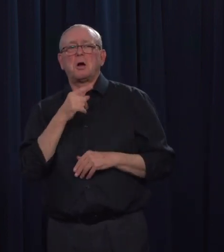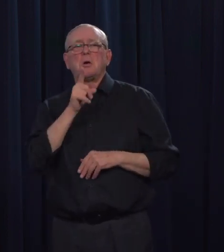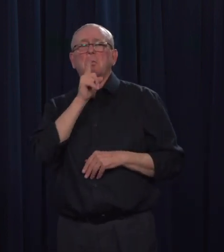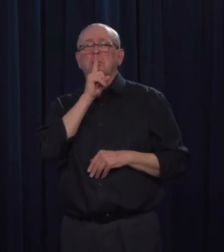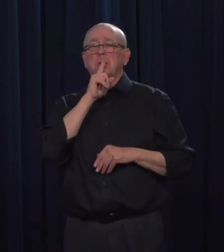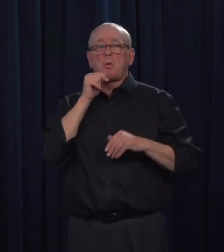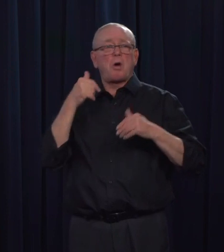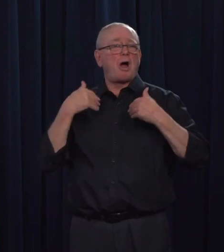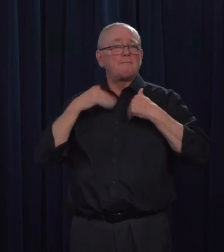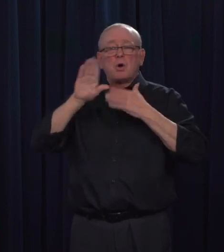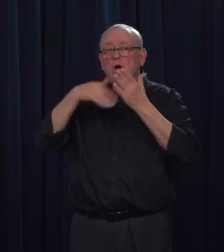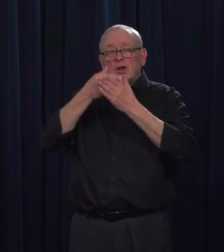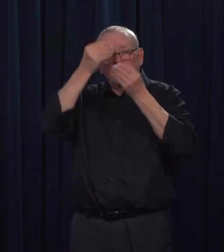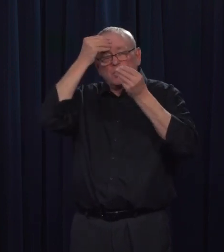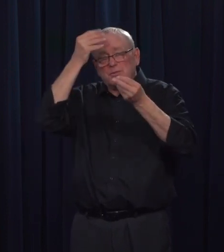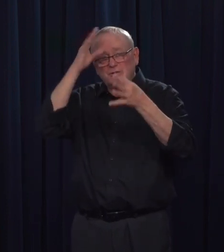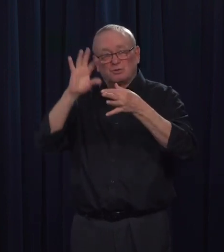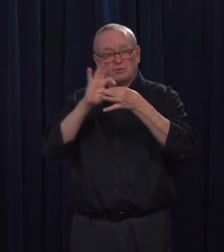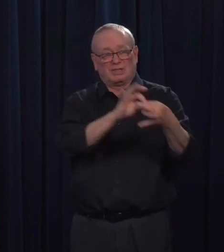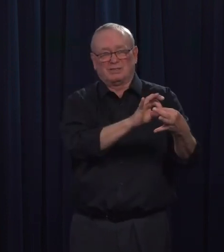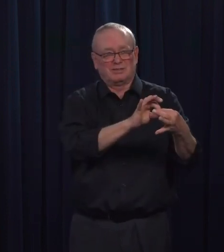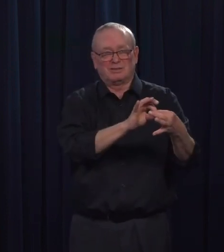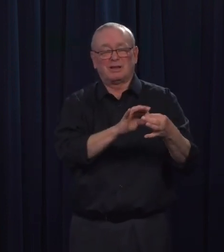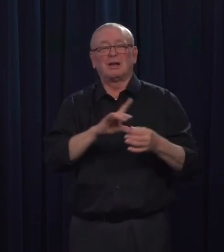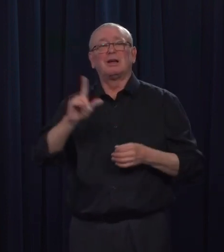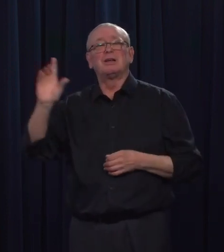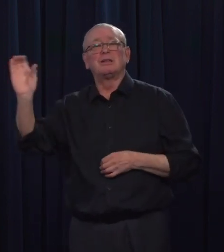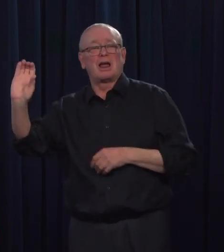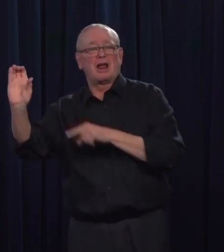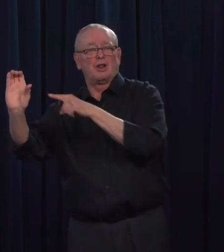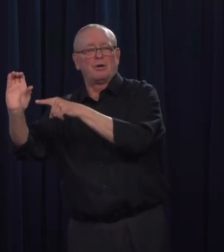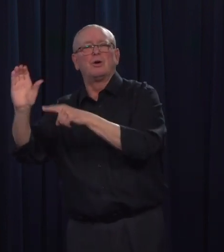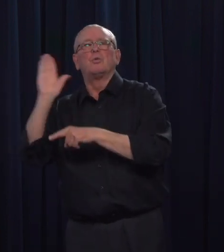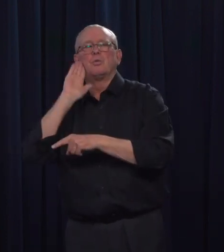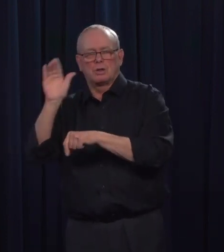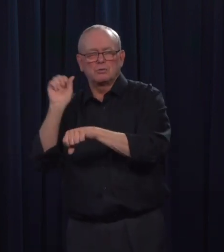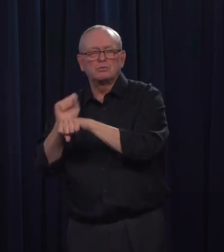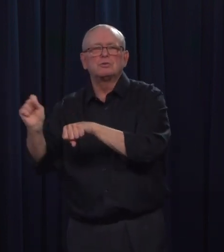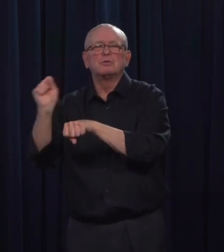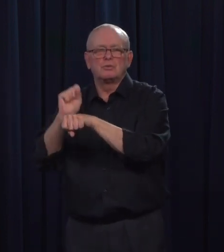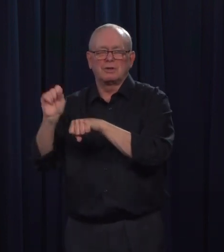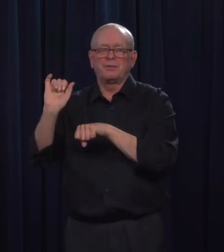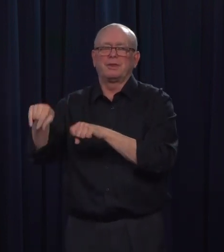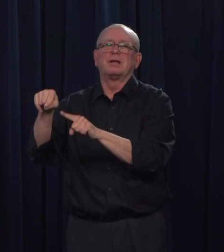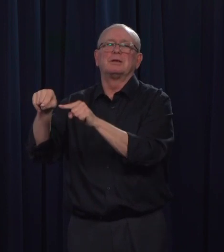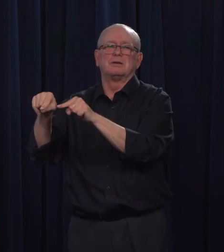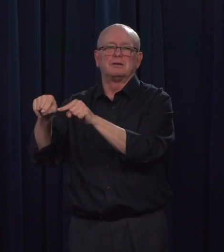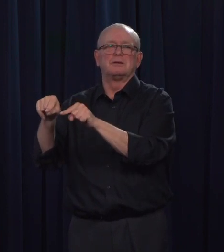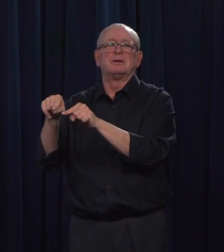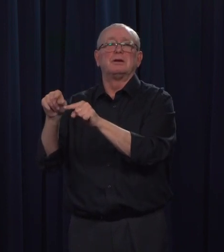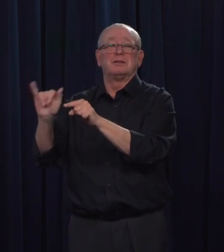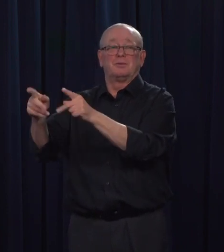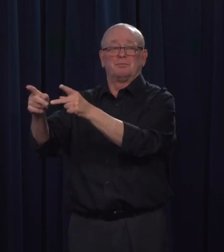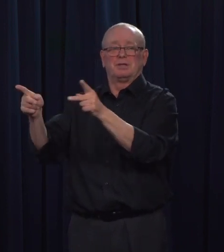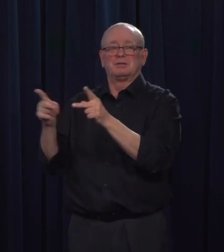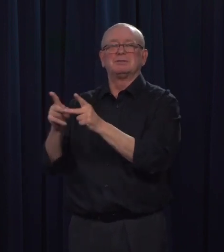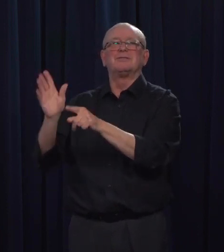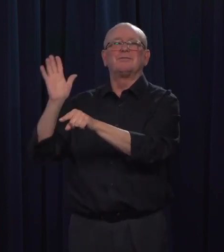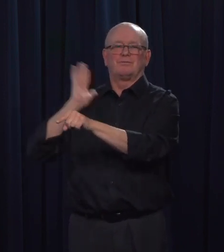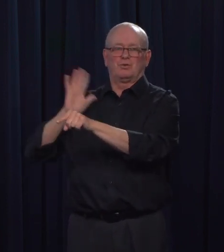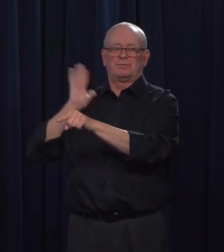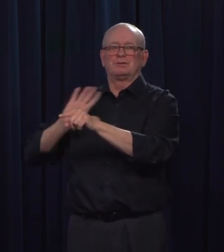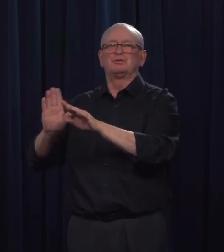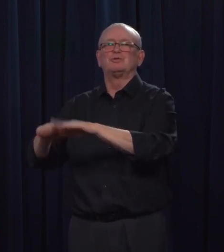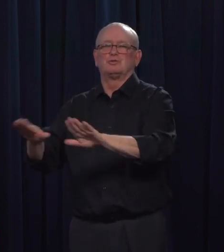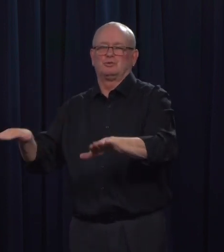The site you're referring to certainly was a children's hospital for a number of years, but hasn't been used in that capacity for some time.